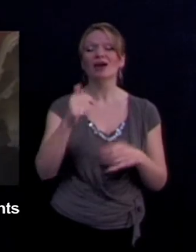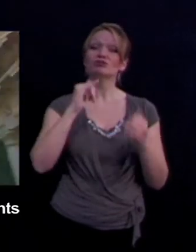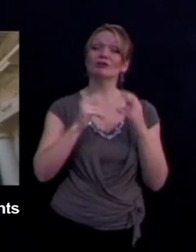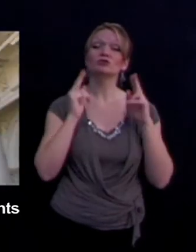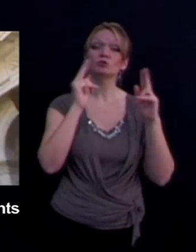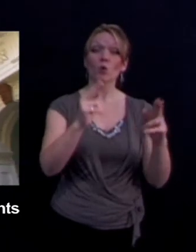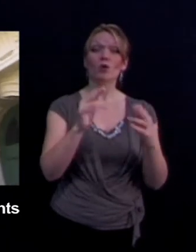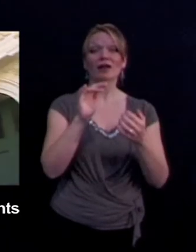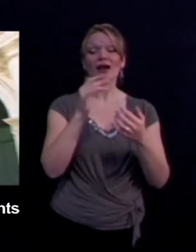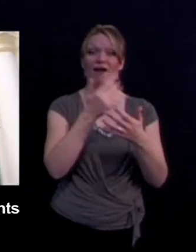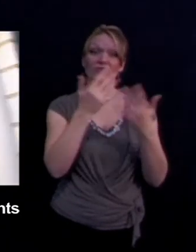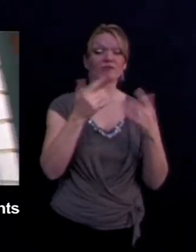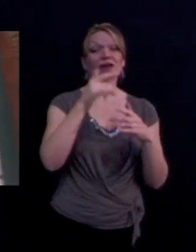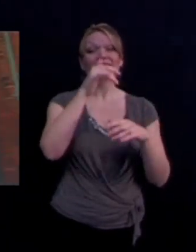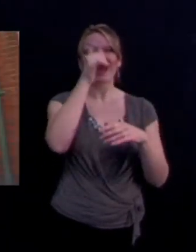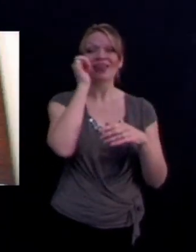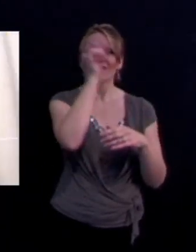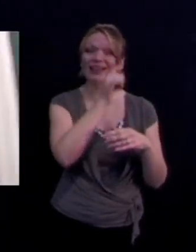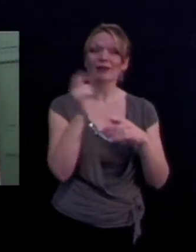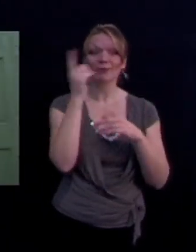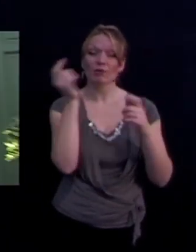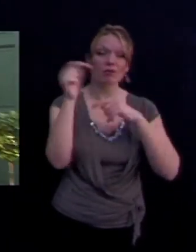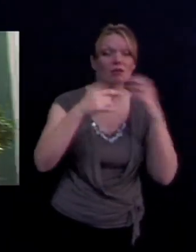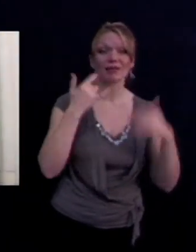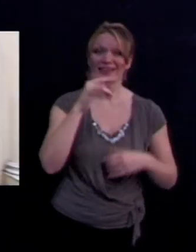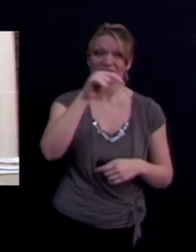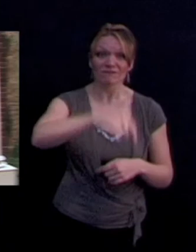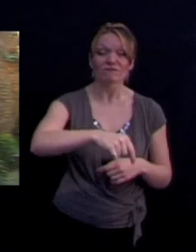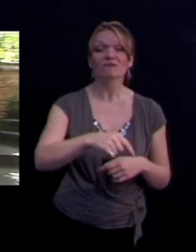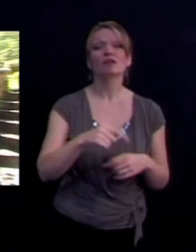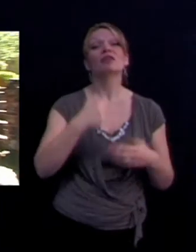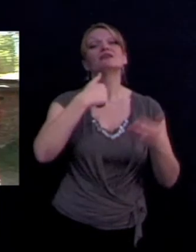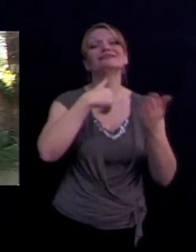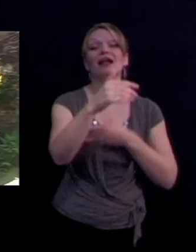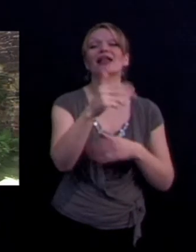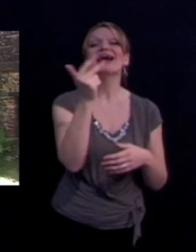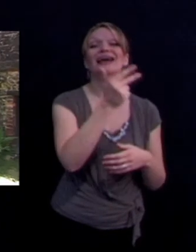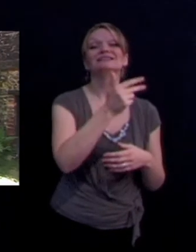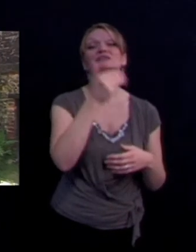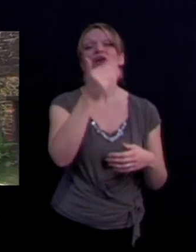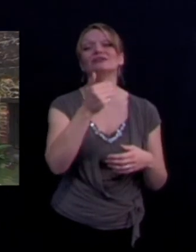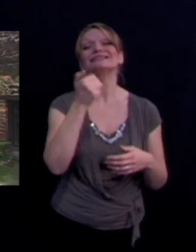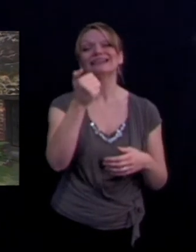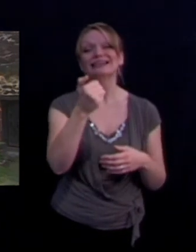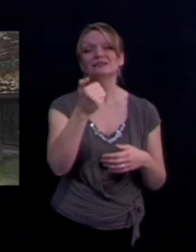of Catholic occupants, with the hall eventually going up for auction in 1896 and being sold